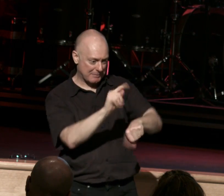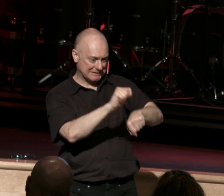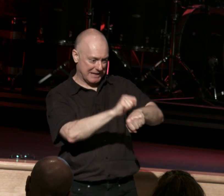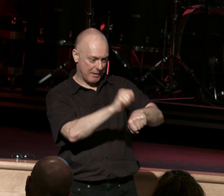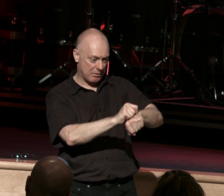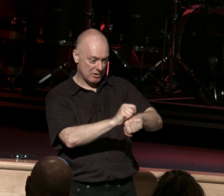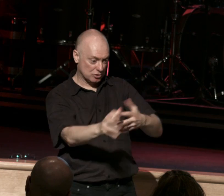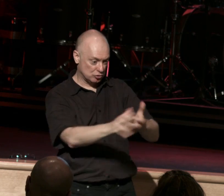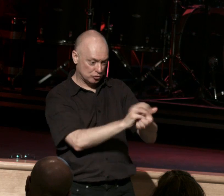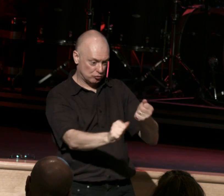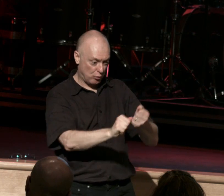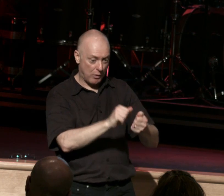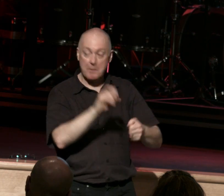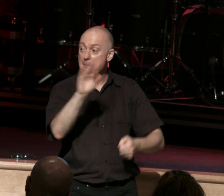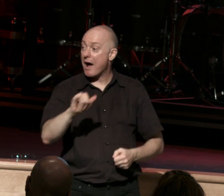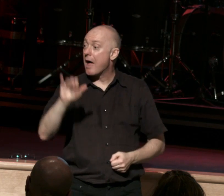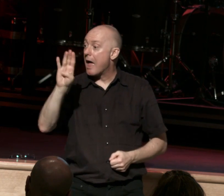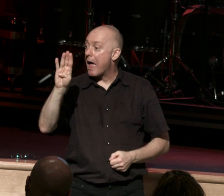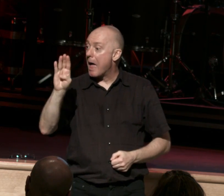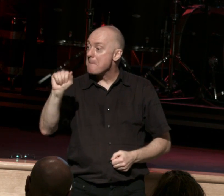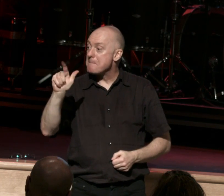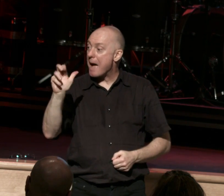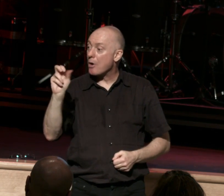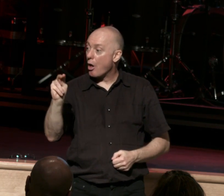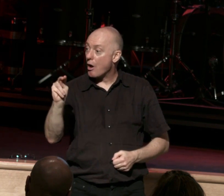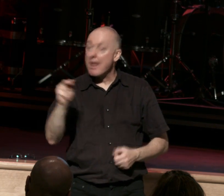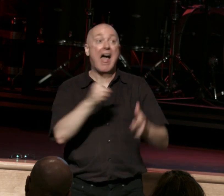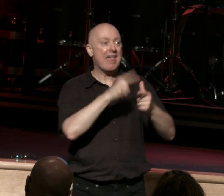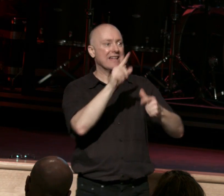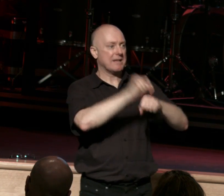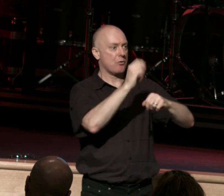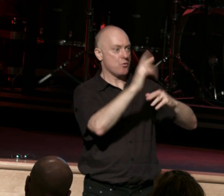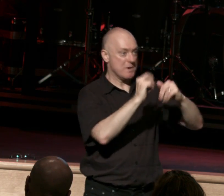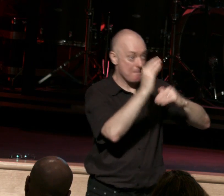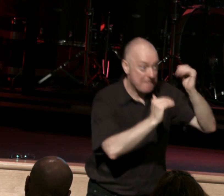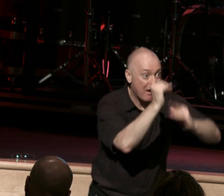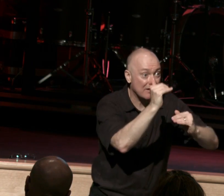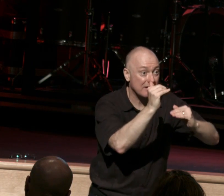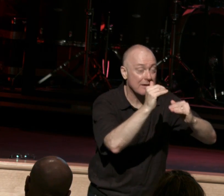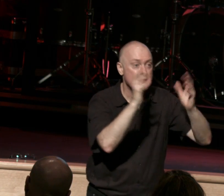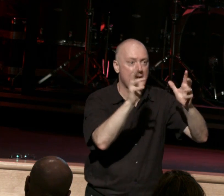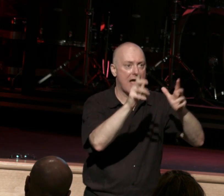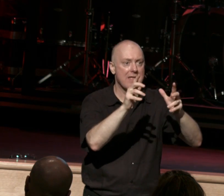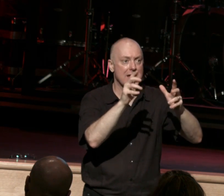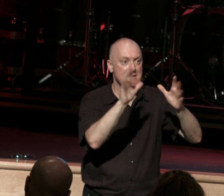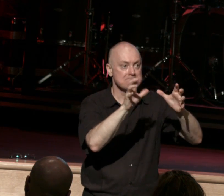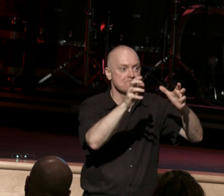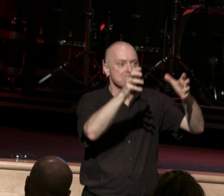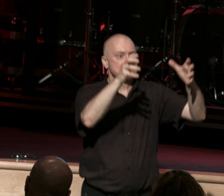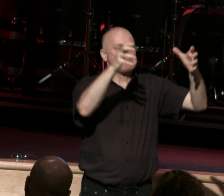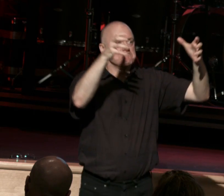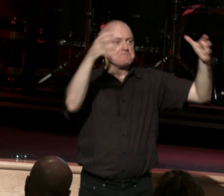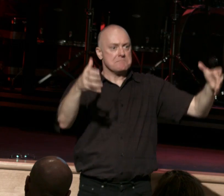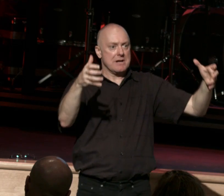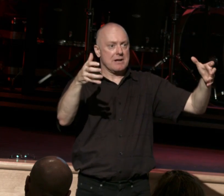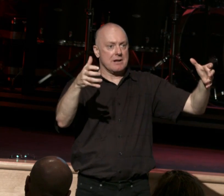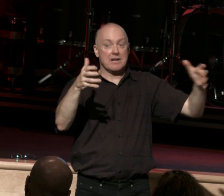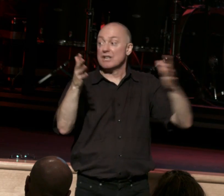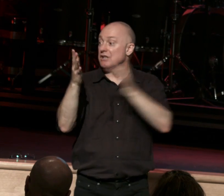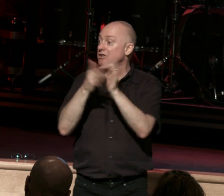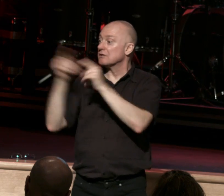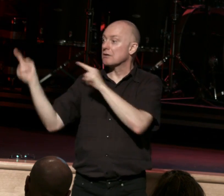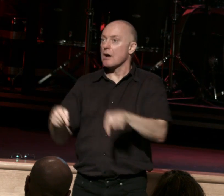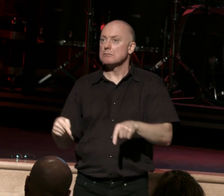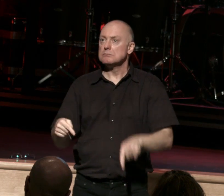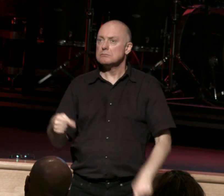the temple. The temple was then destroyed by the Babylonians. Then the temple was rebuilt. And then the temple was enhanced by Herod and expanded.